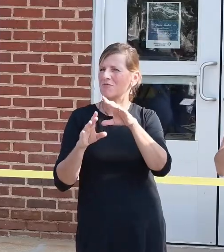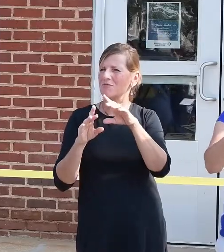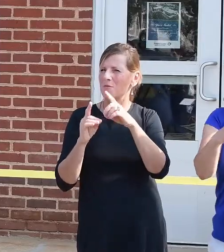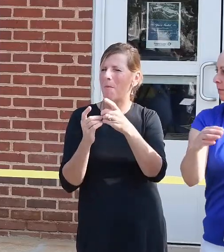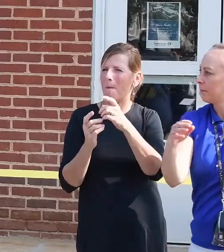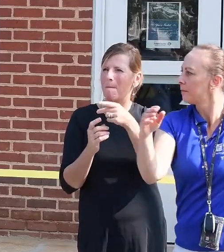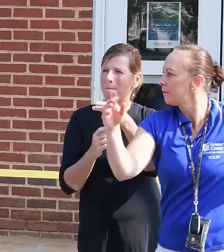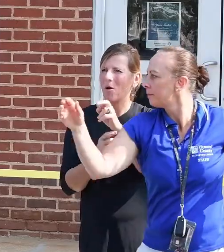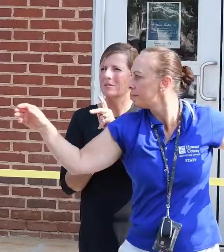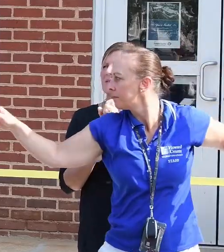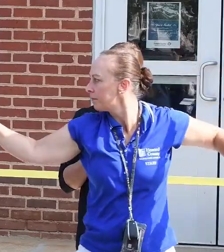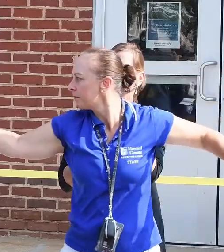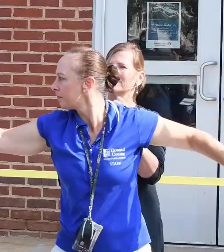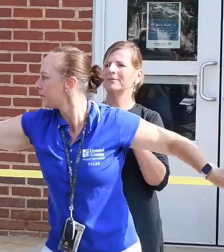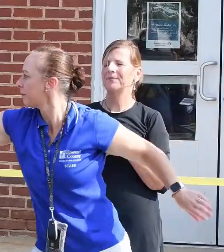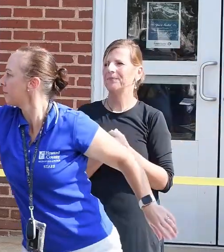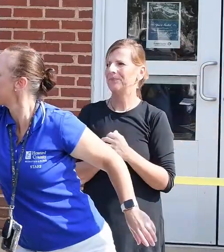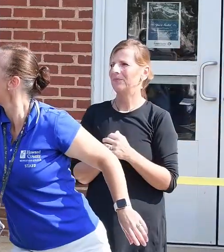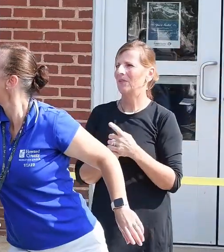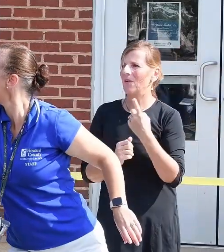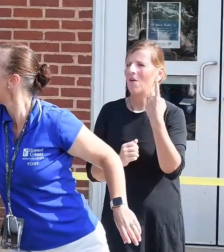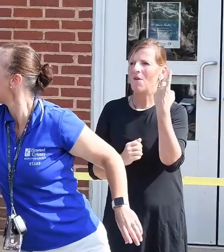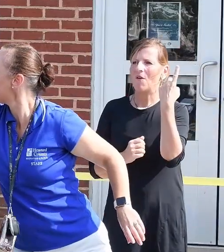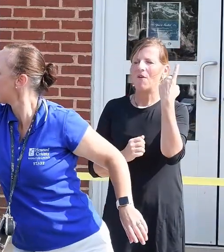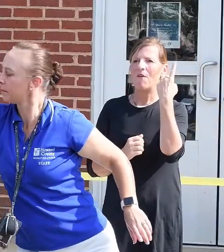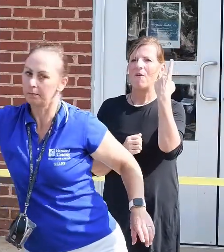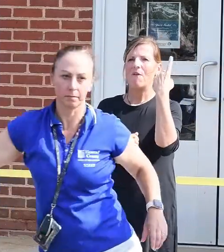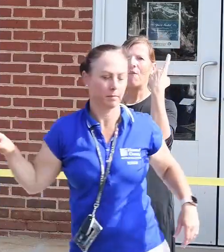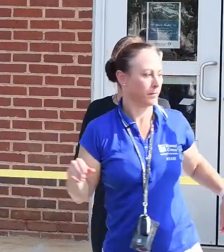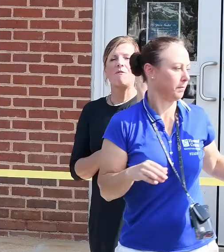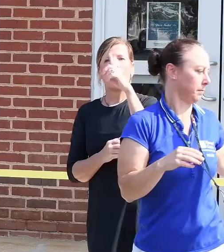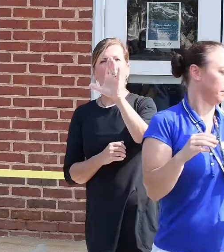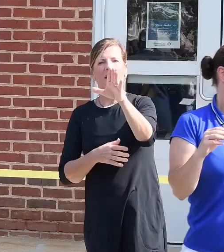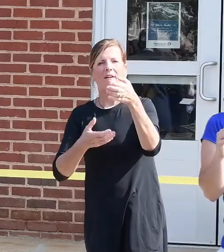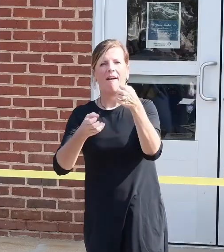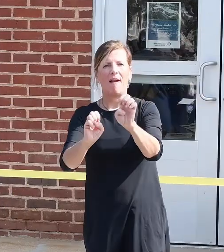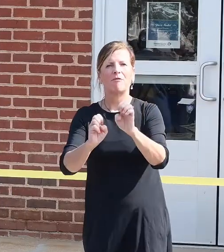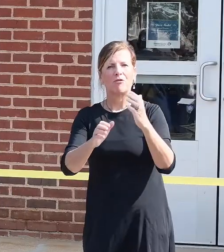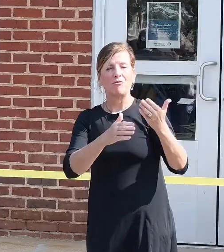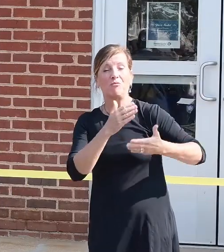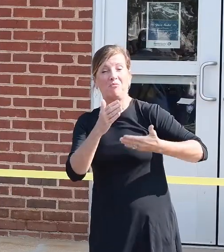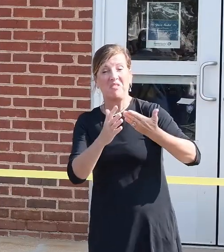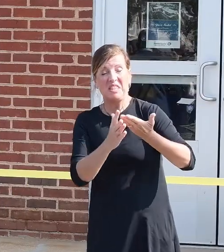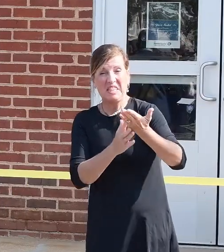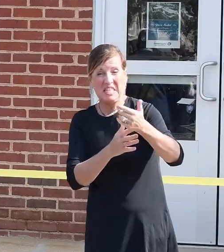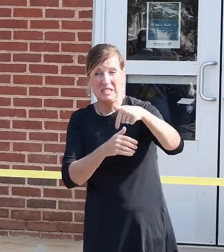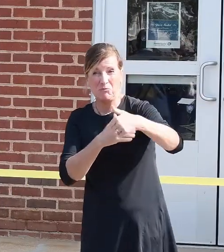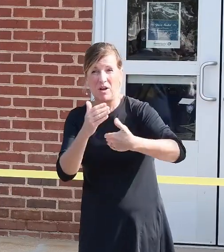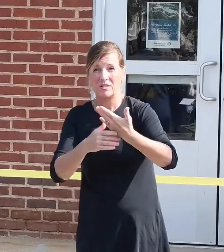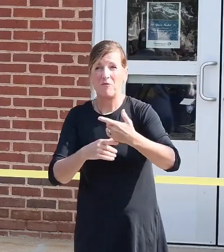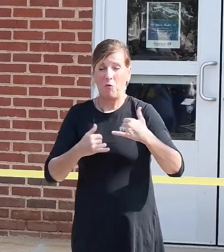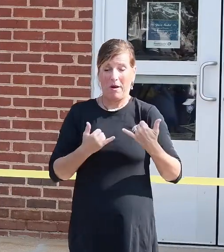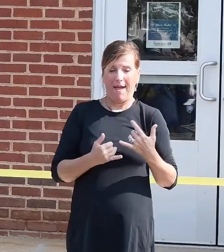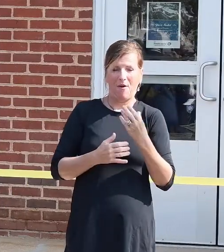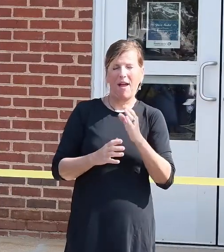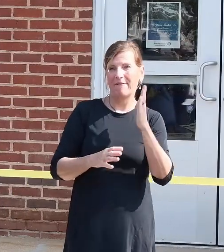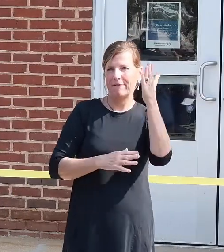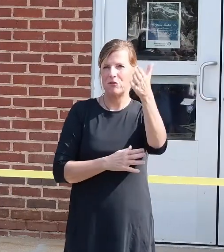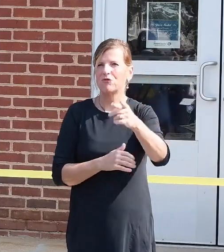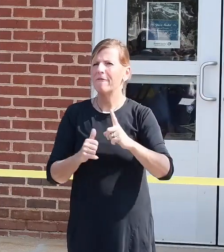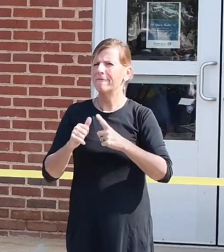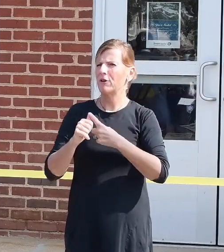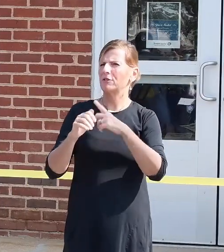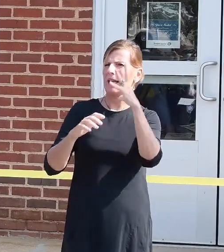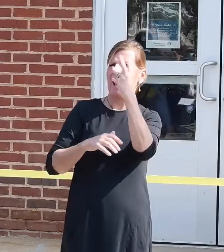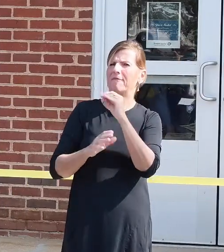for their enormous efforts throughout this process that will make and continue through the future. As the first African American